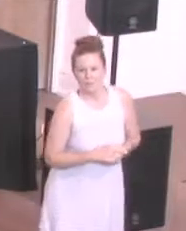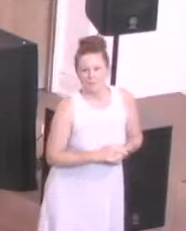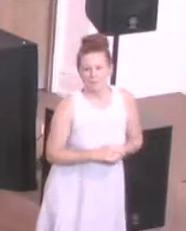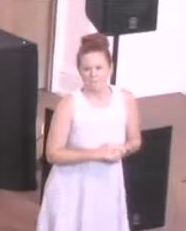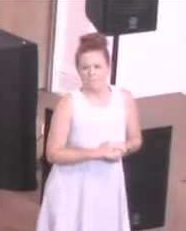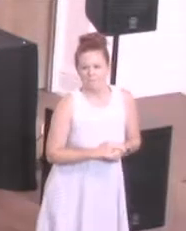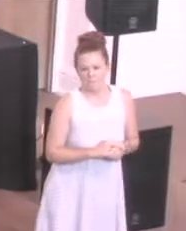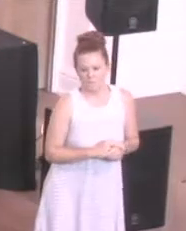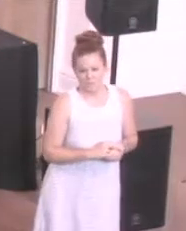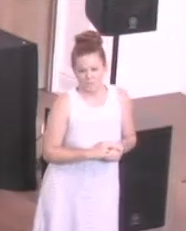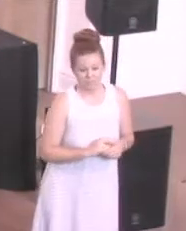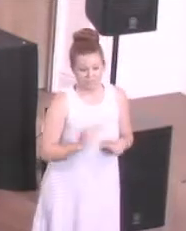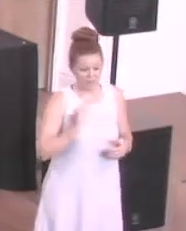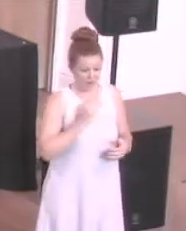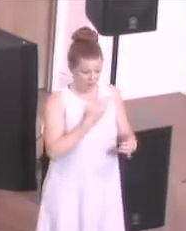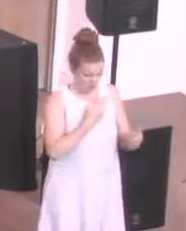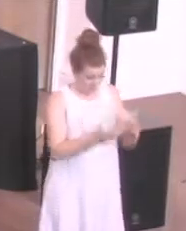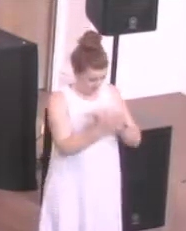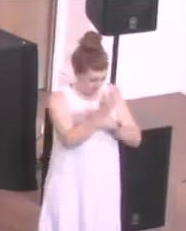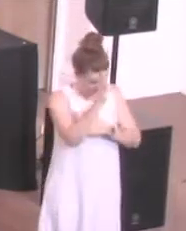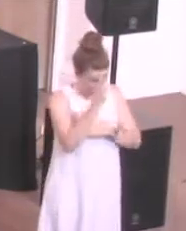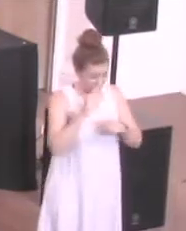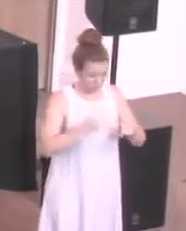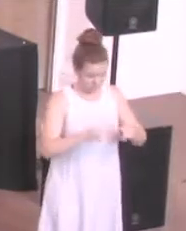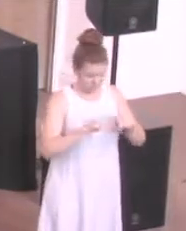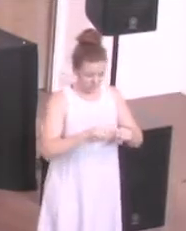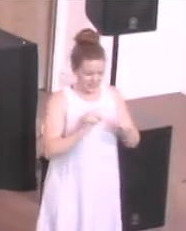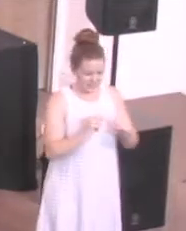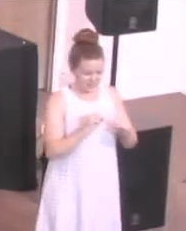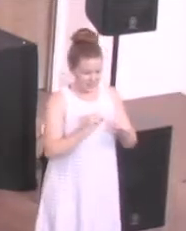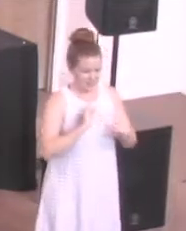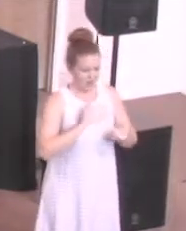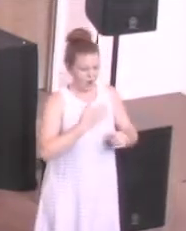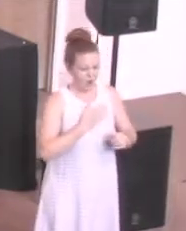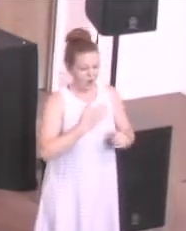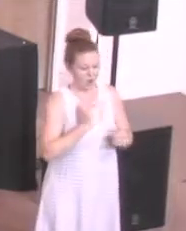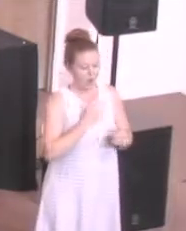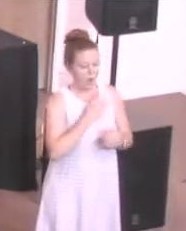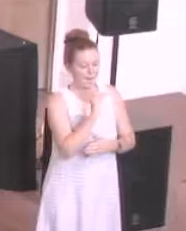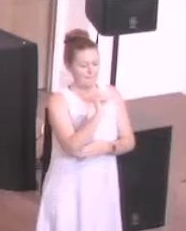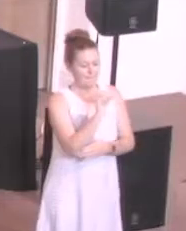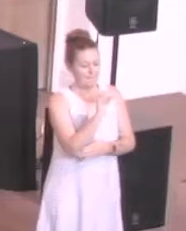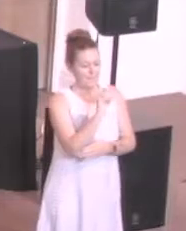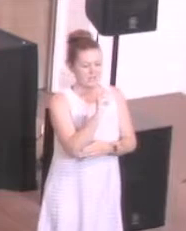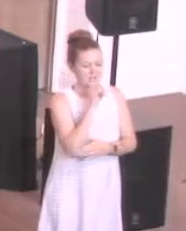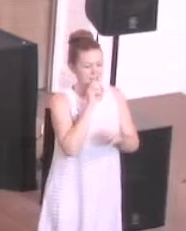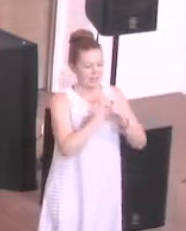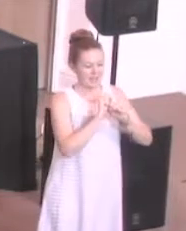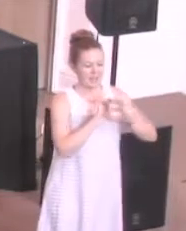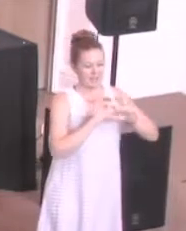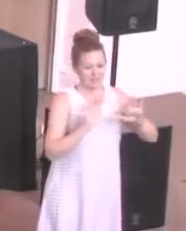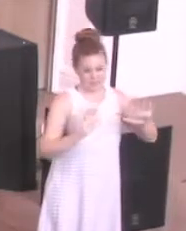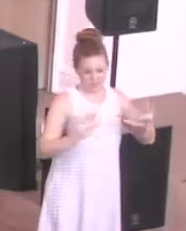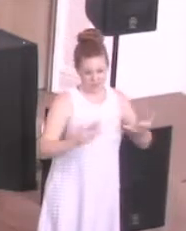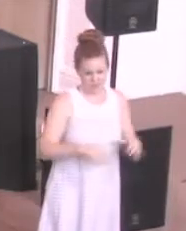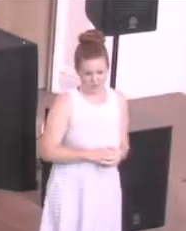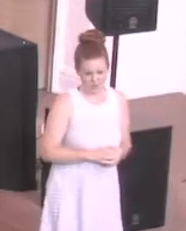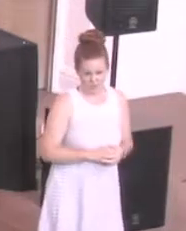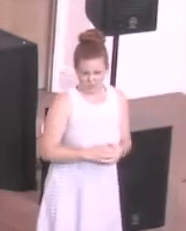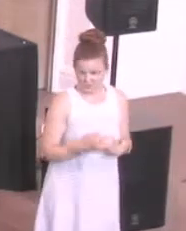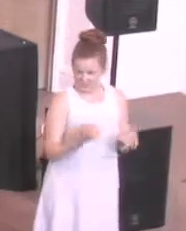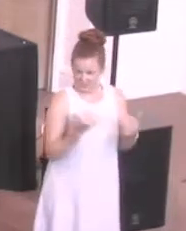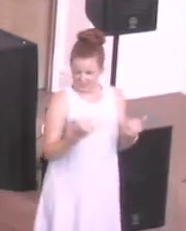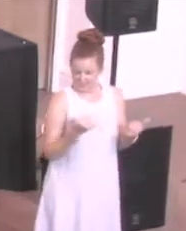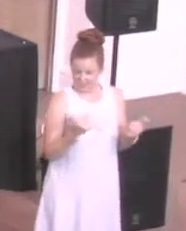Our guide is reliable. Our mission is clear. Amen. So today, one of